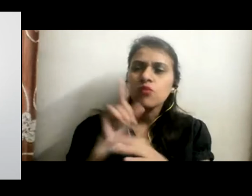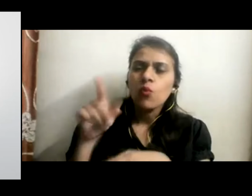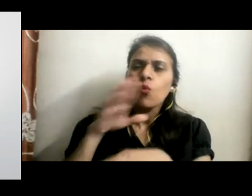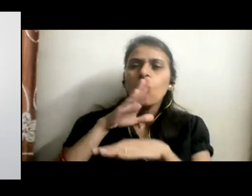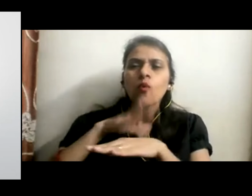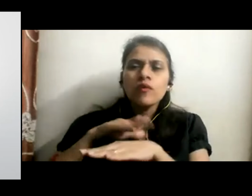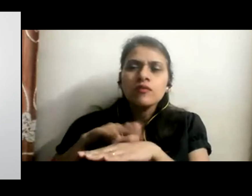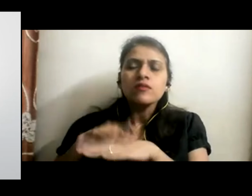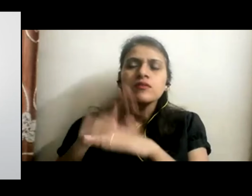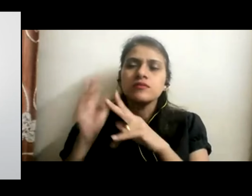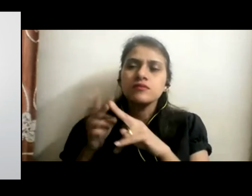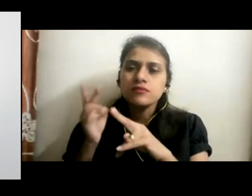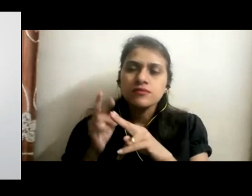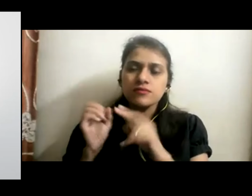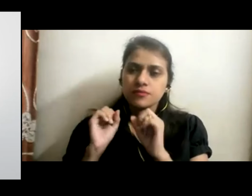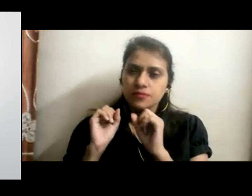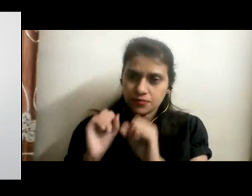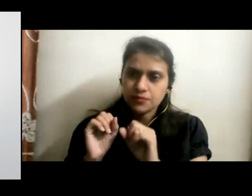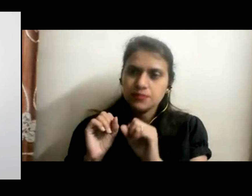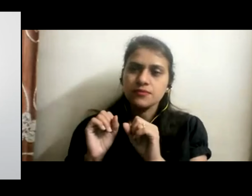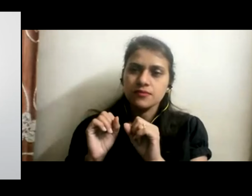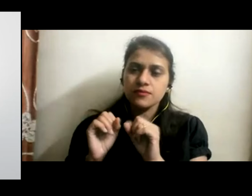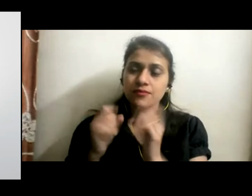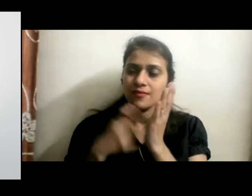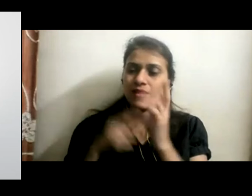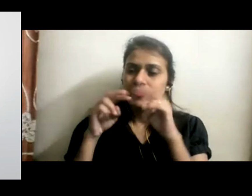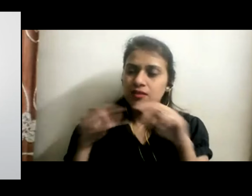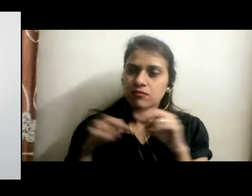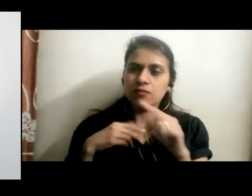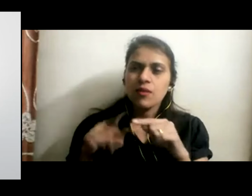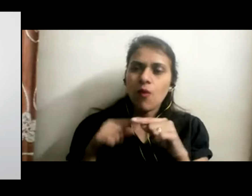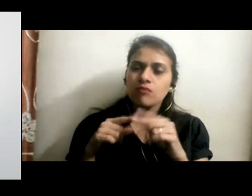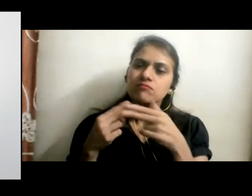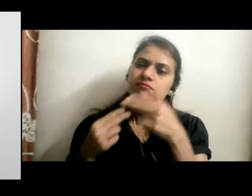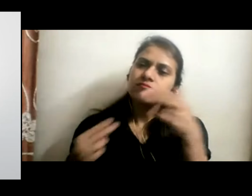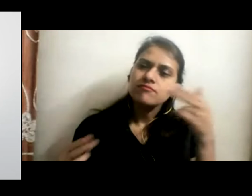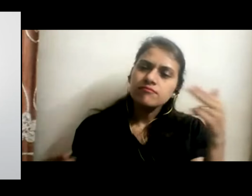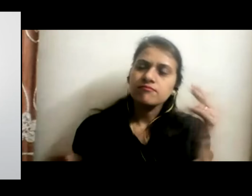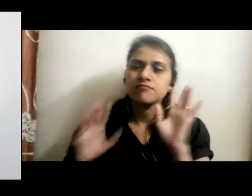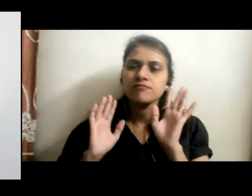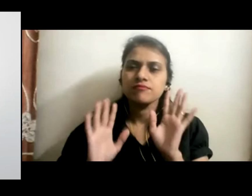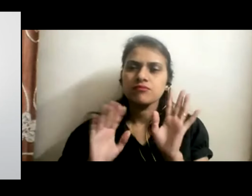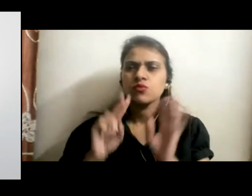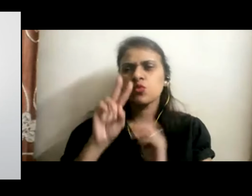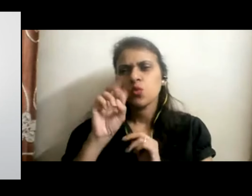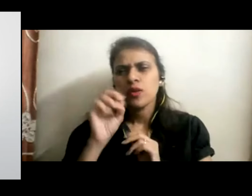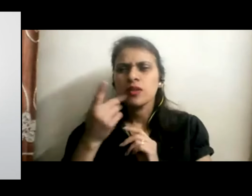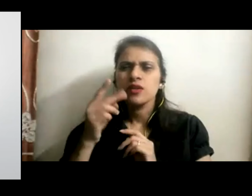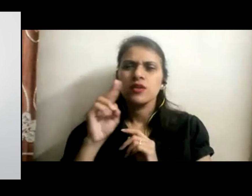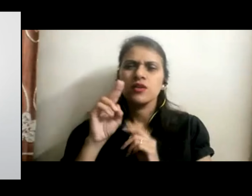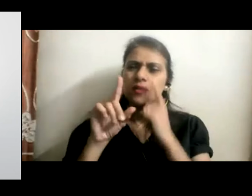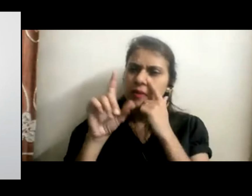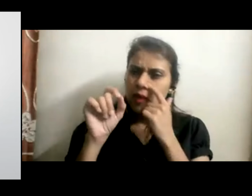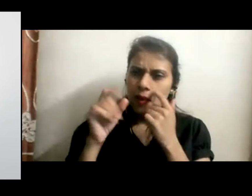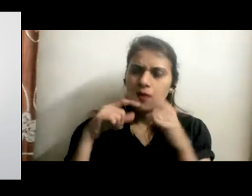this issue that you are researching. Or it could just be a 20 question or 10 question questionnaire